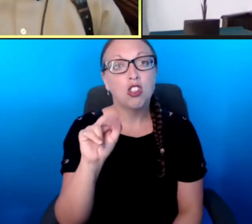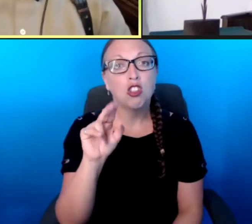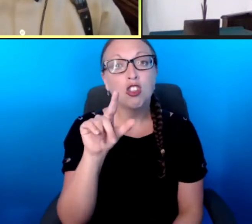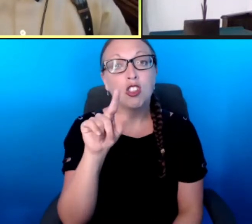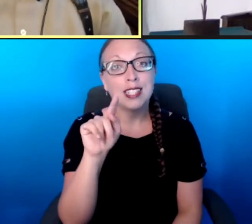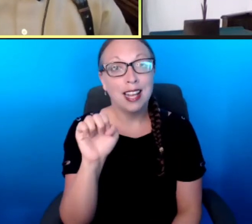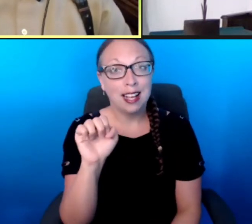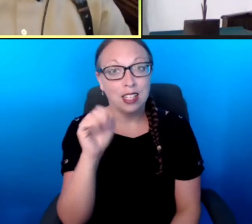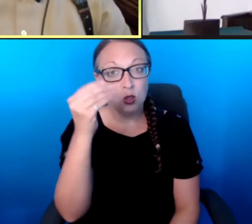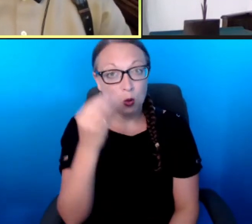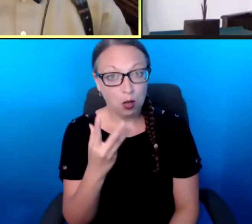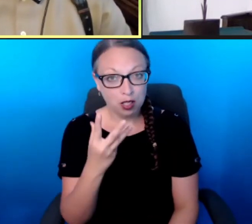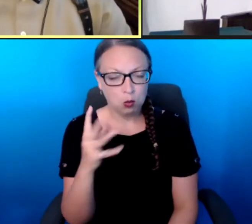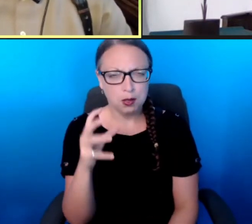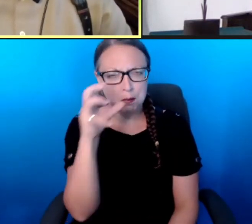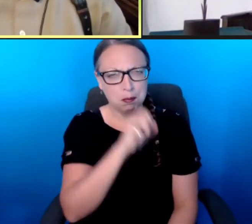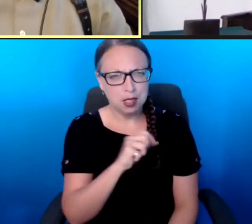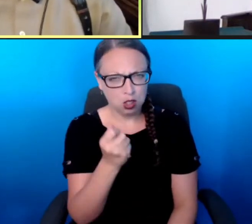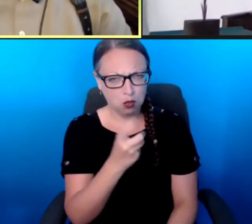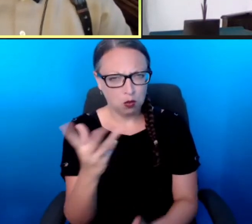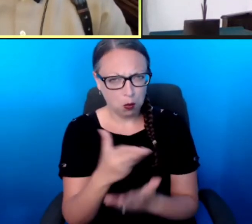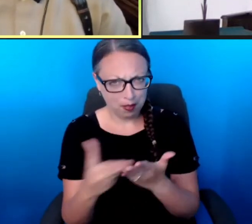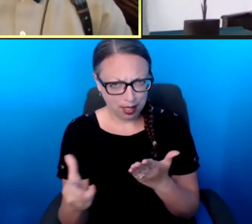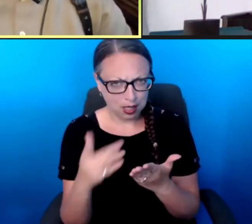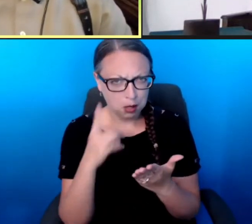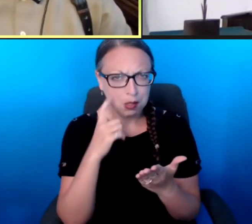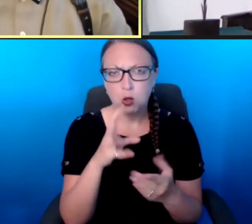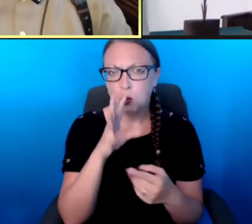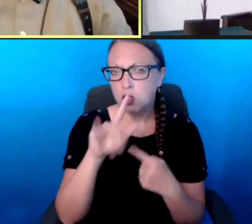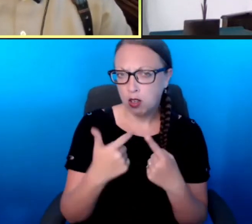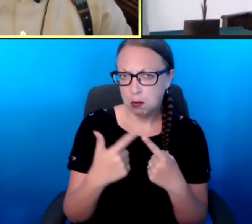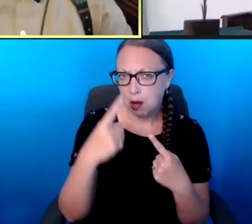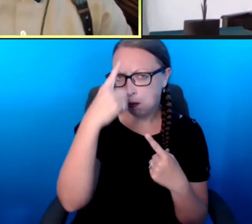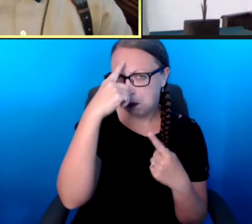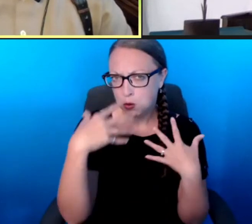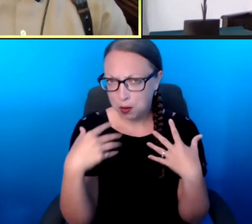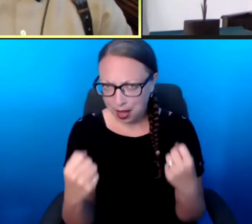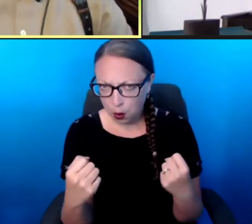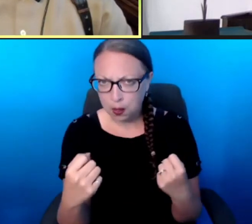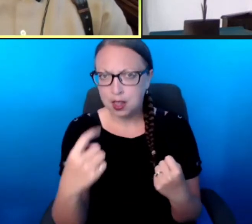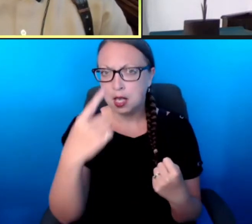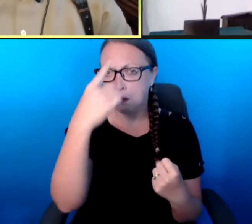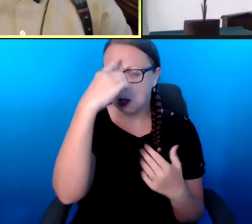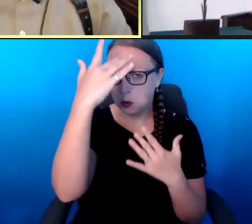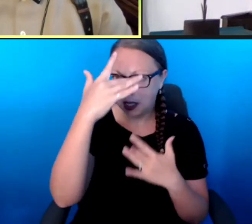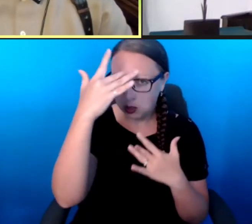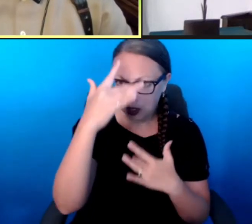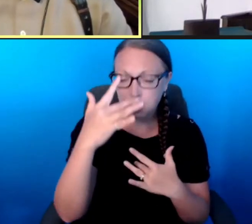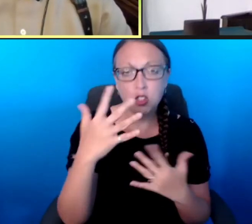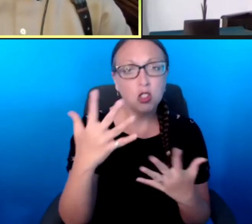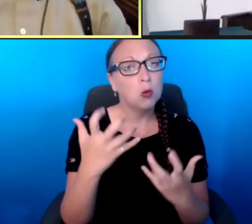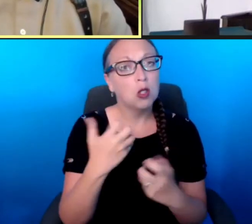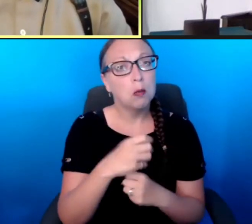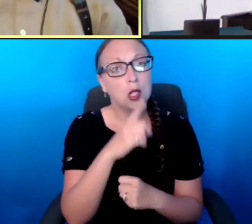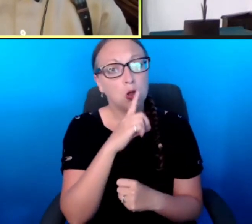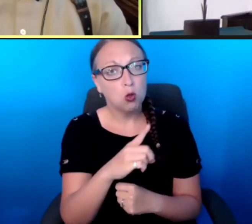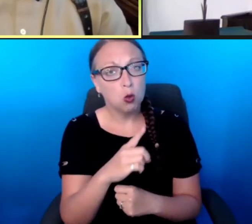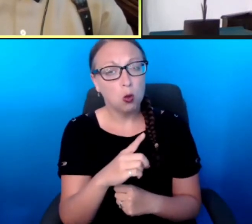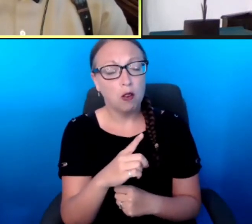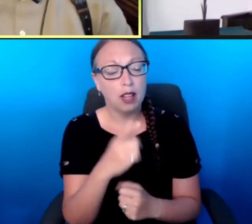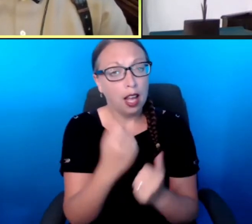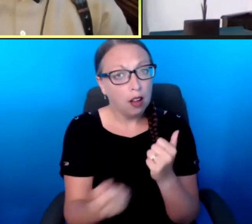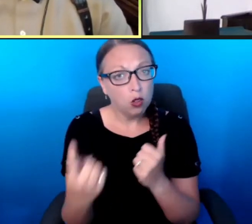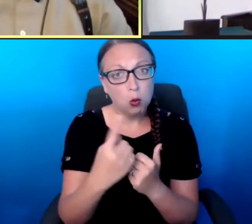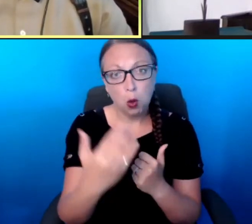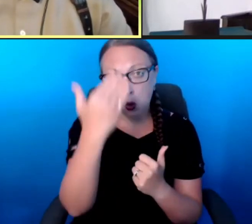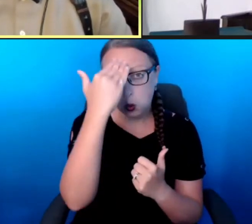much into our section on mental health and mental illness. She said that she wanted to make sure everyone knew that mental illness is